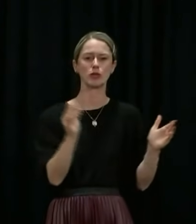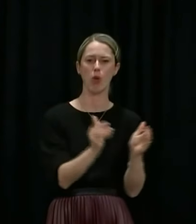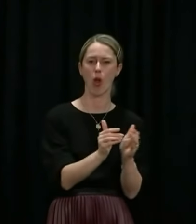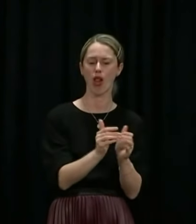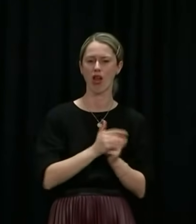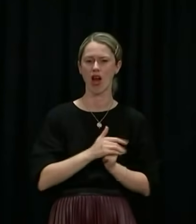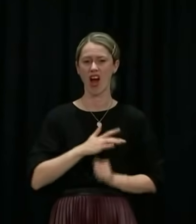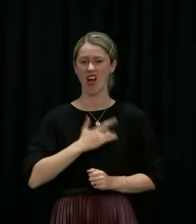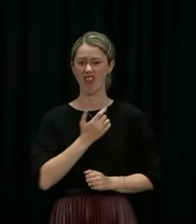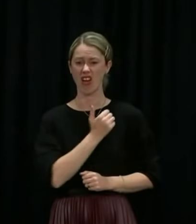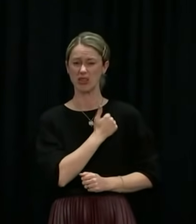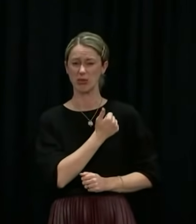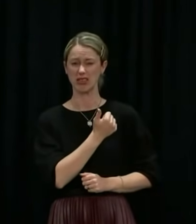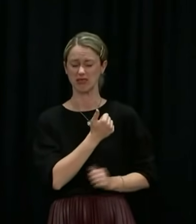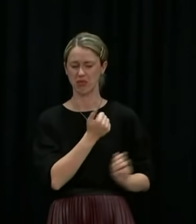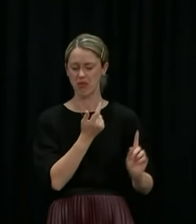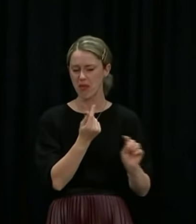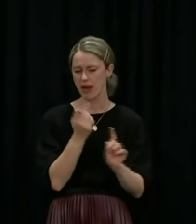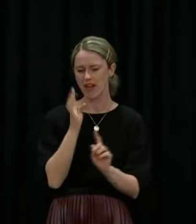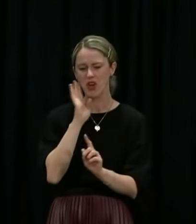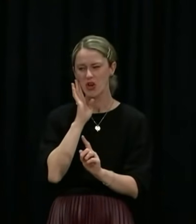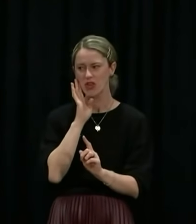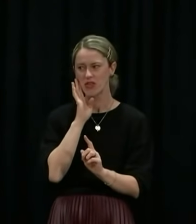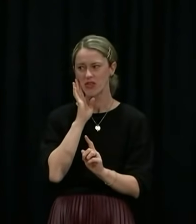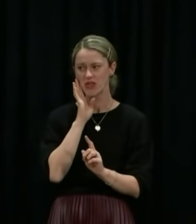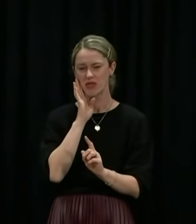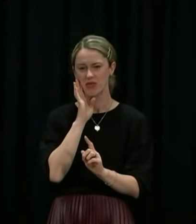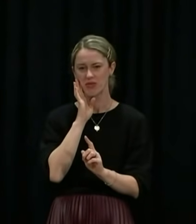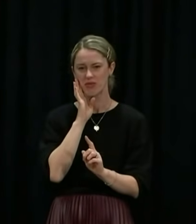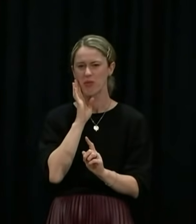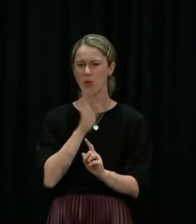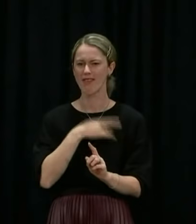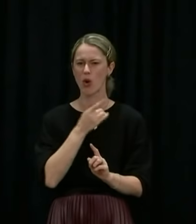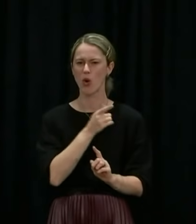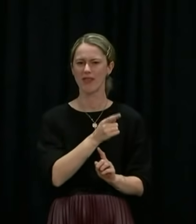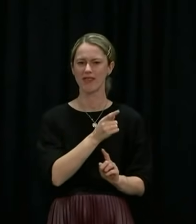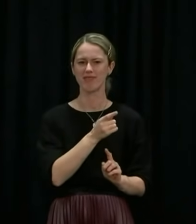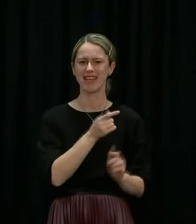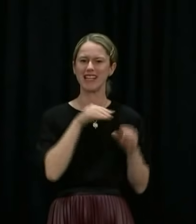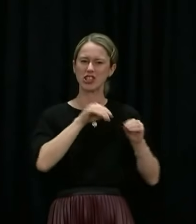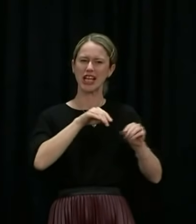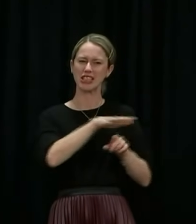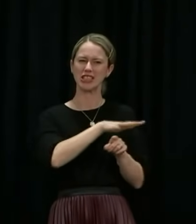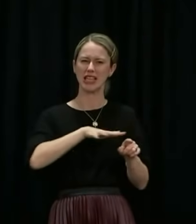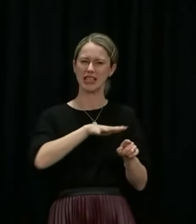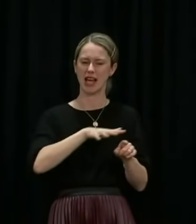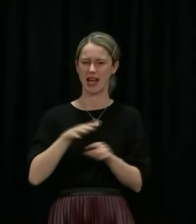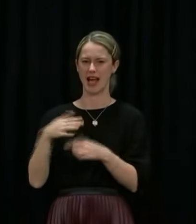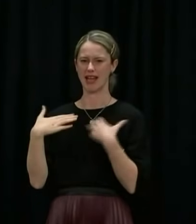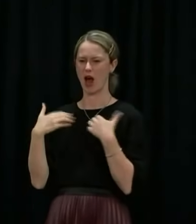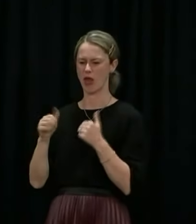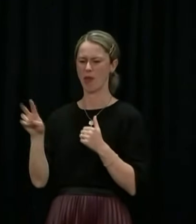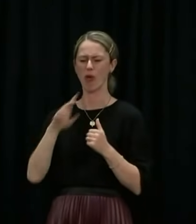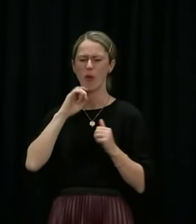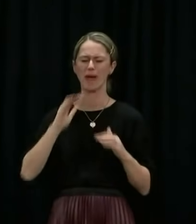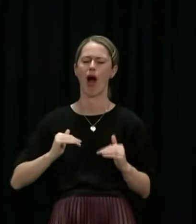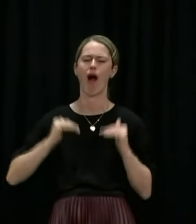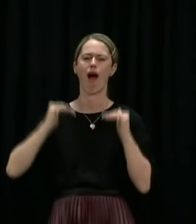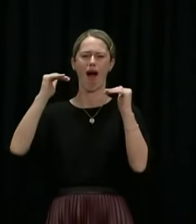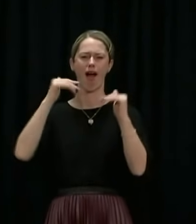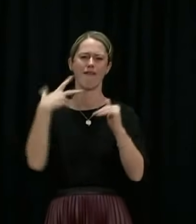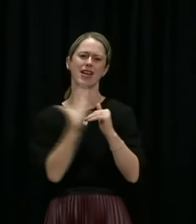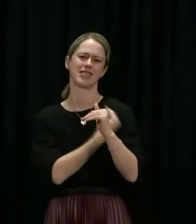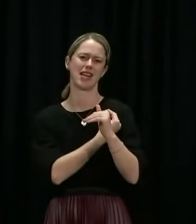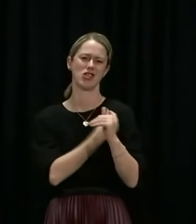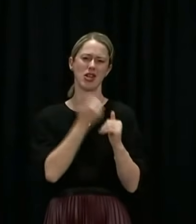My expectation, actually, and from the feedback I've had, is that we're expecting to see very high vaccination rates across both of the workforces that we talked about on